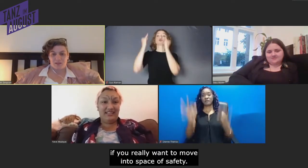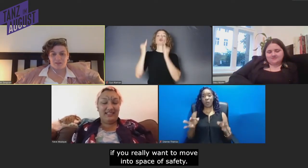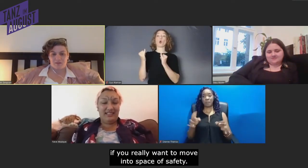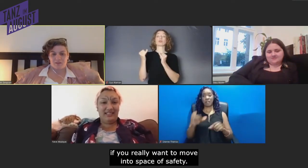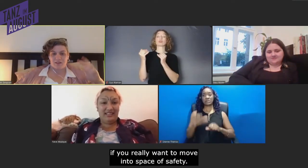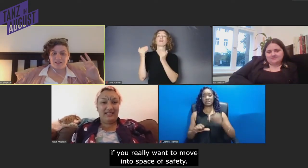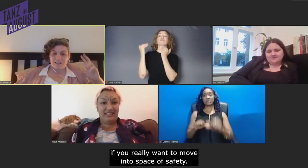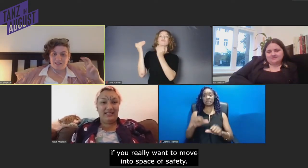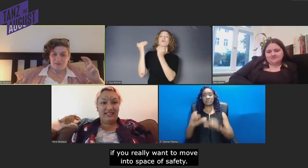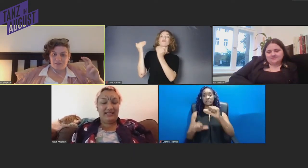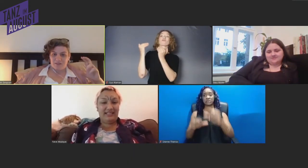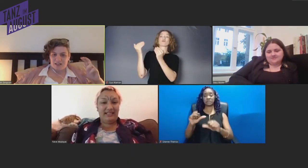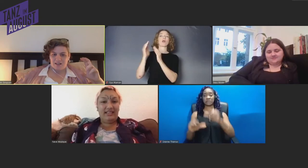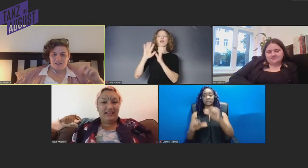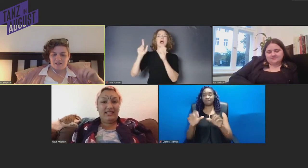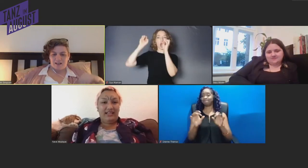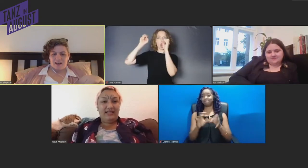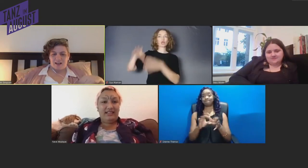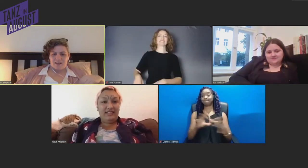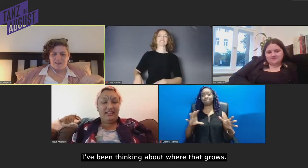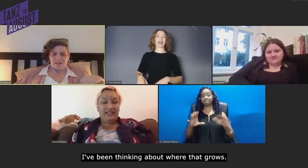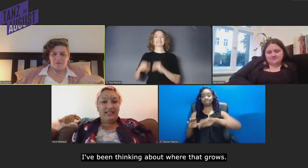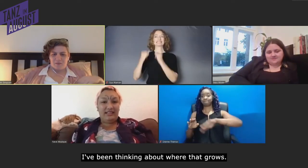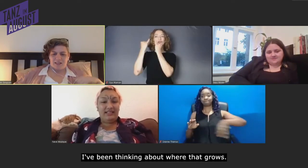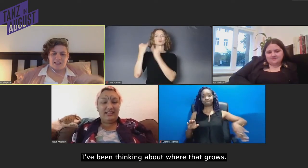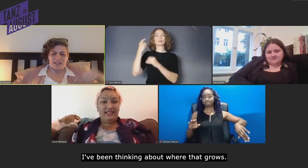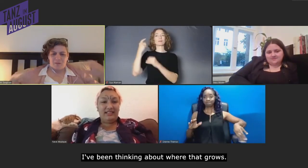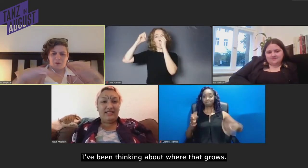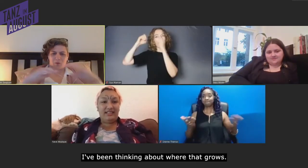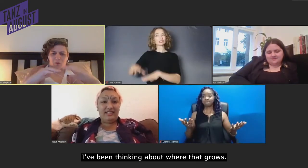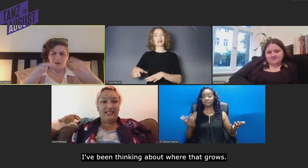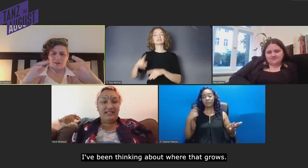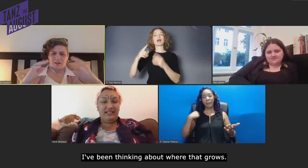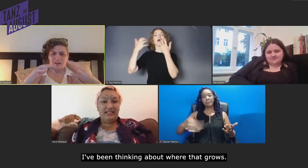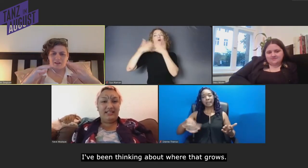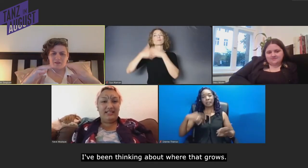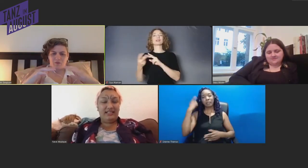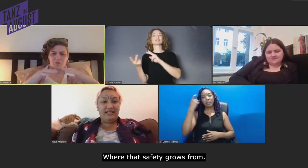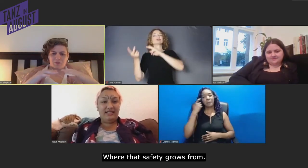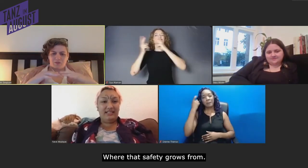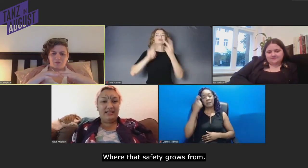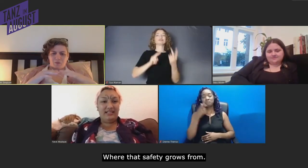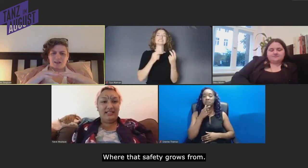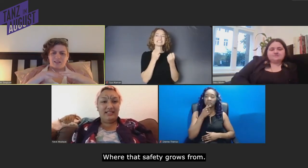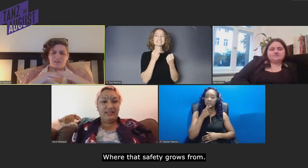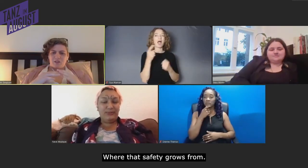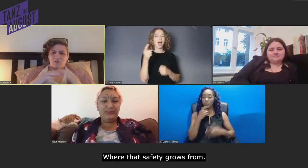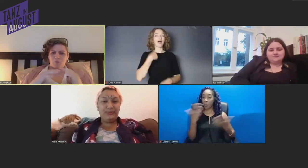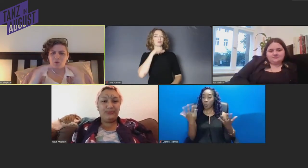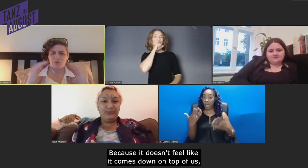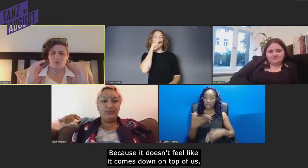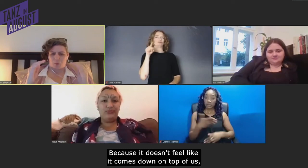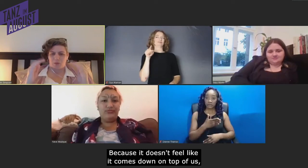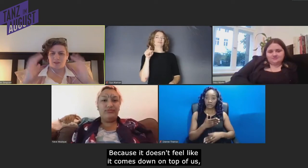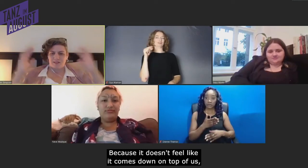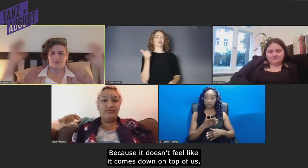space of safety. And I've been thinking about where that safety grows from, because it doesn't feel like